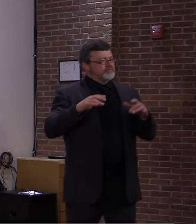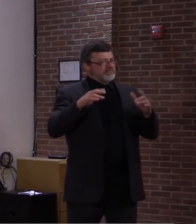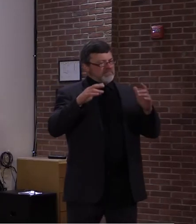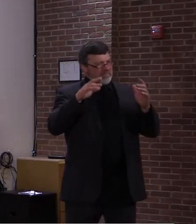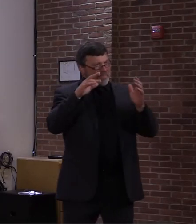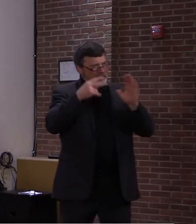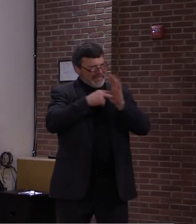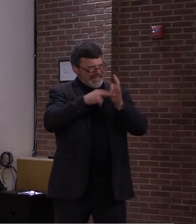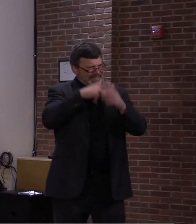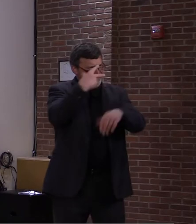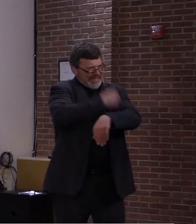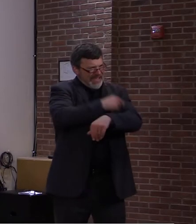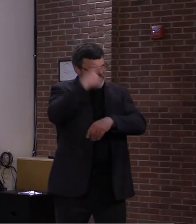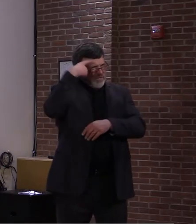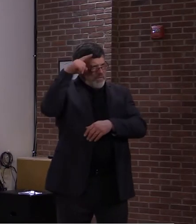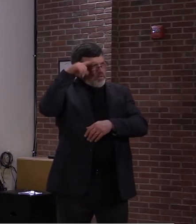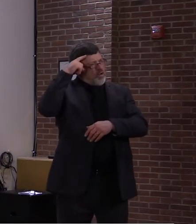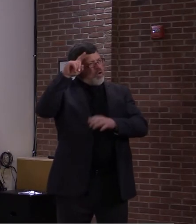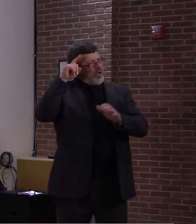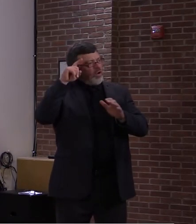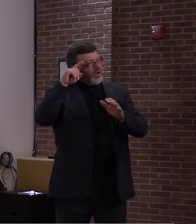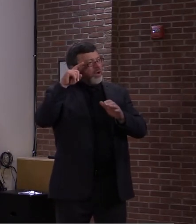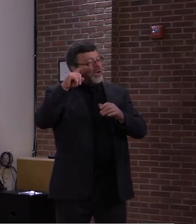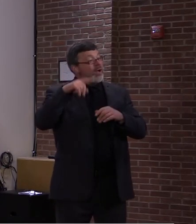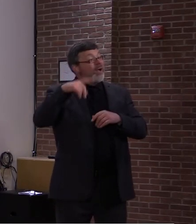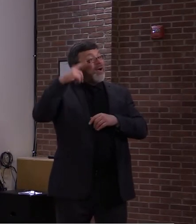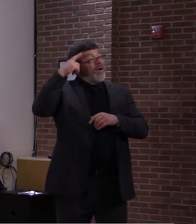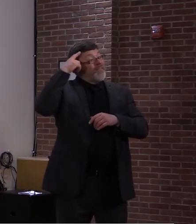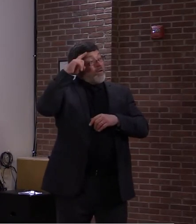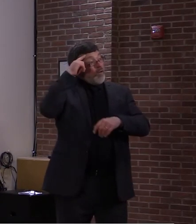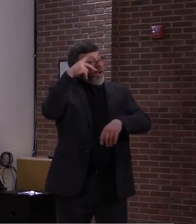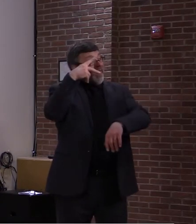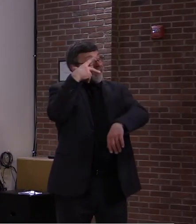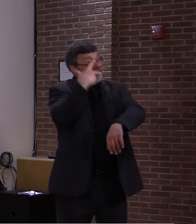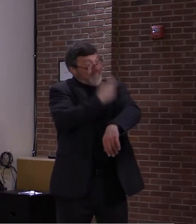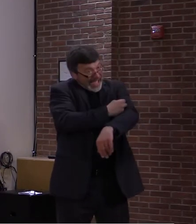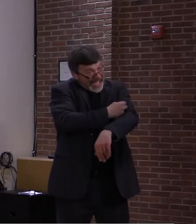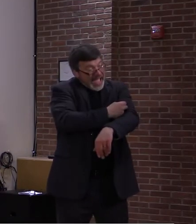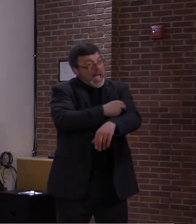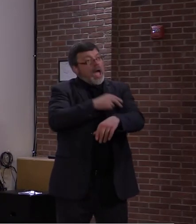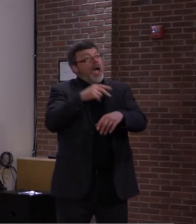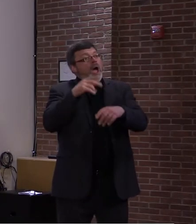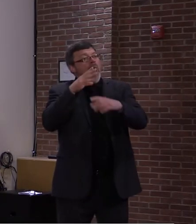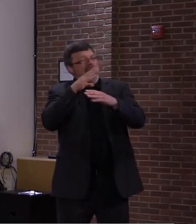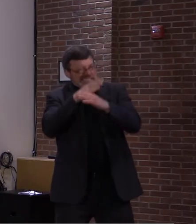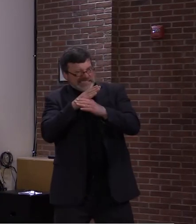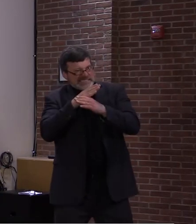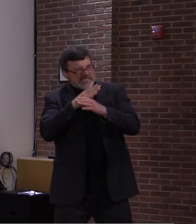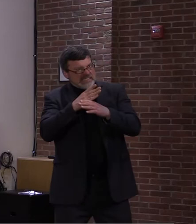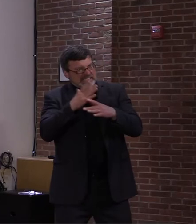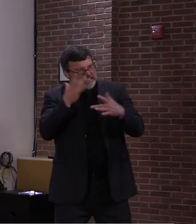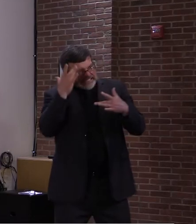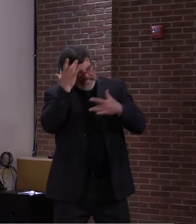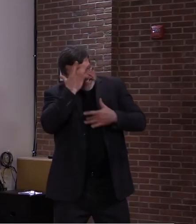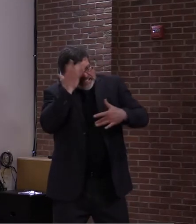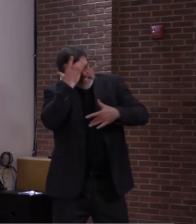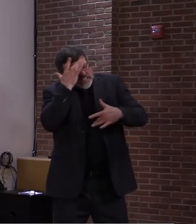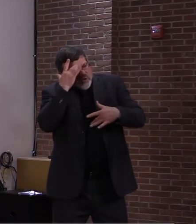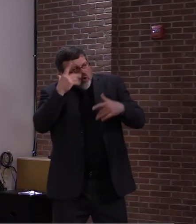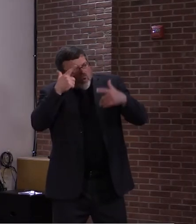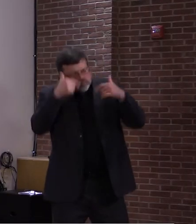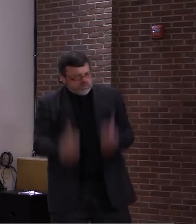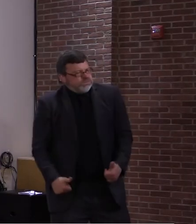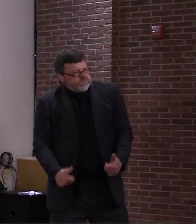from serious outcomes, which is what we've been doing with vaccines for a long time, specifically the most familiar one, the flu